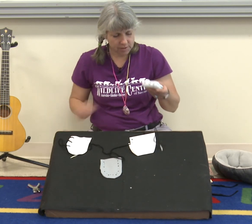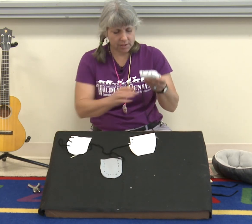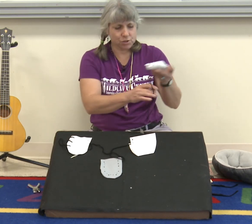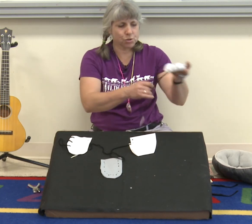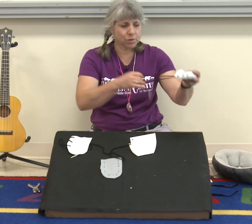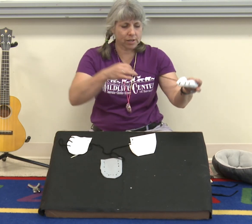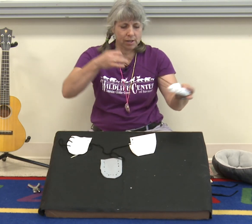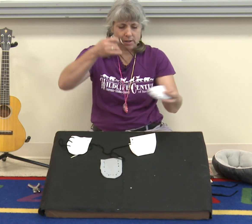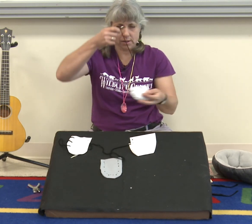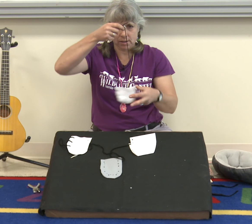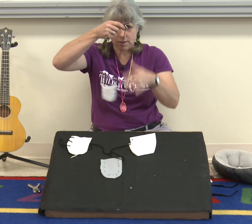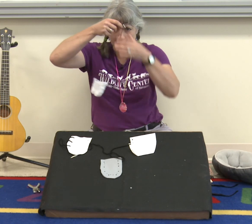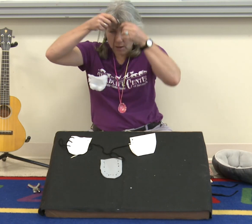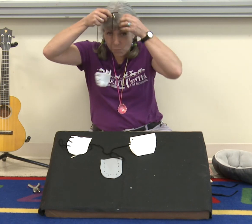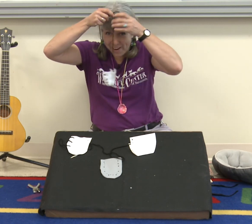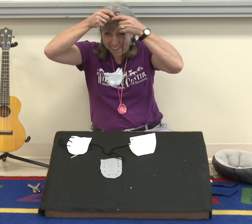that you can wear.